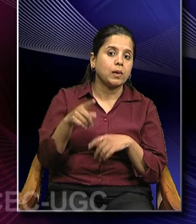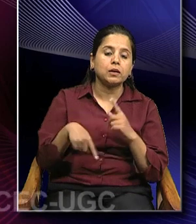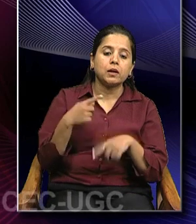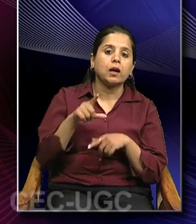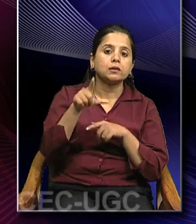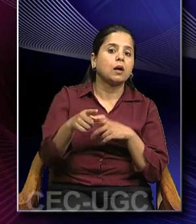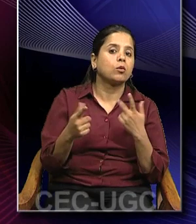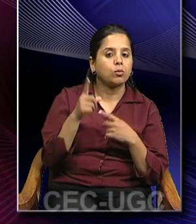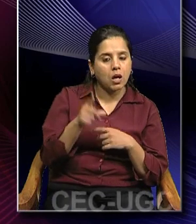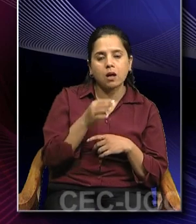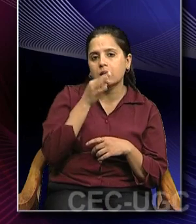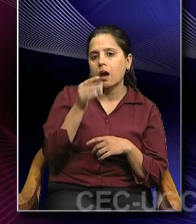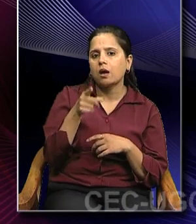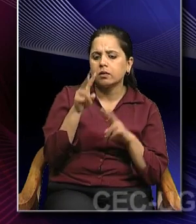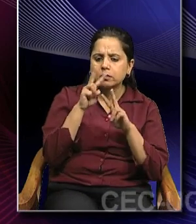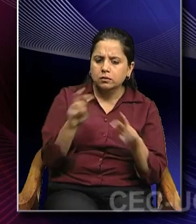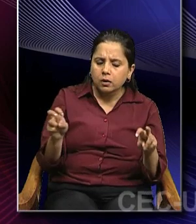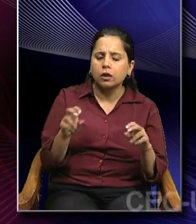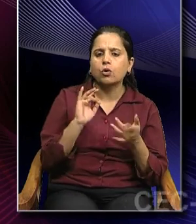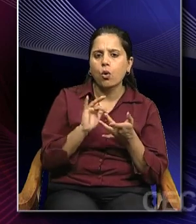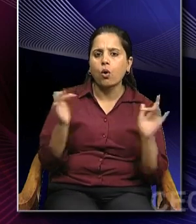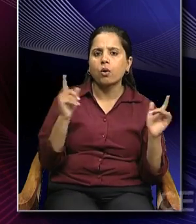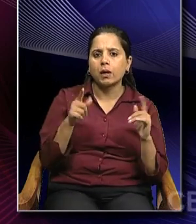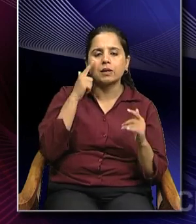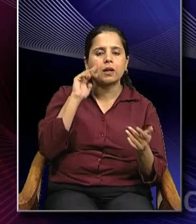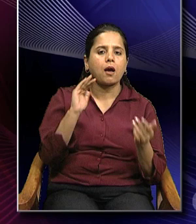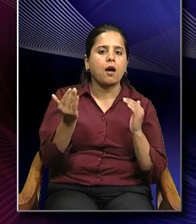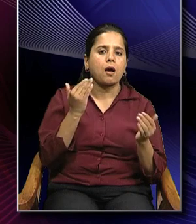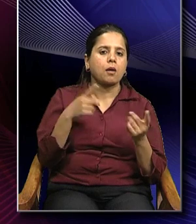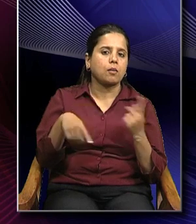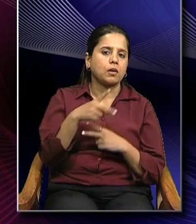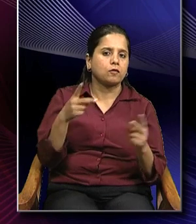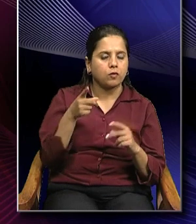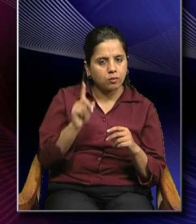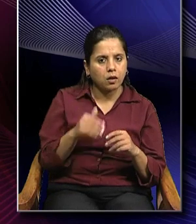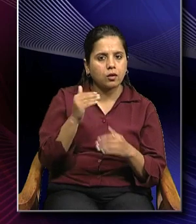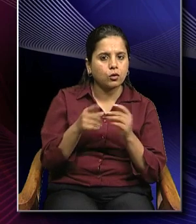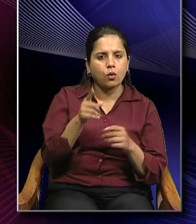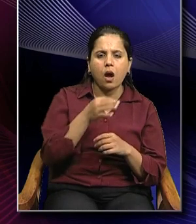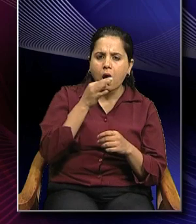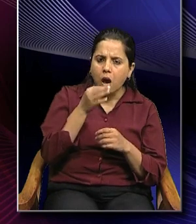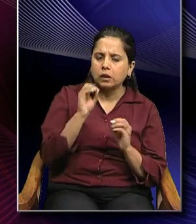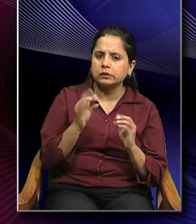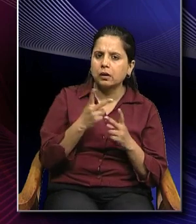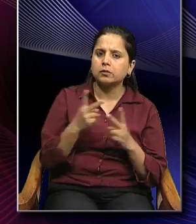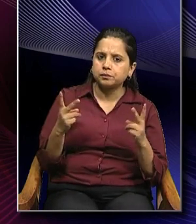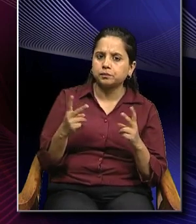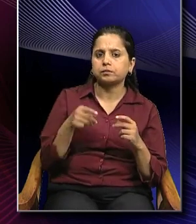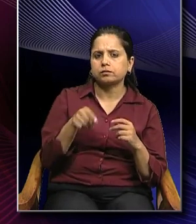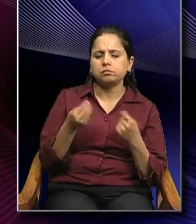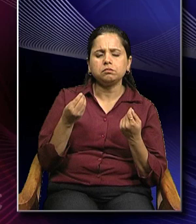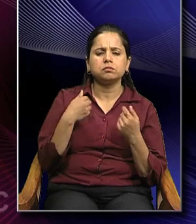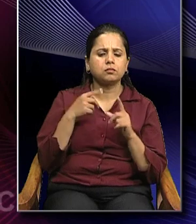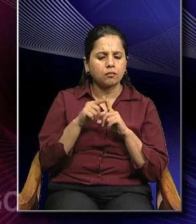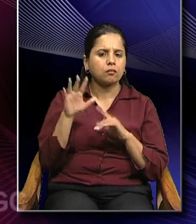you should you search about the product online and compare the prices, features, etc. You start asking and acting,